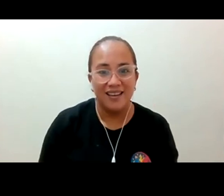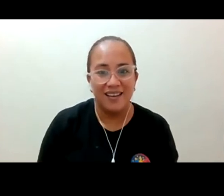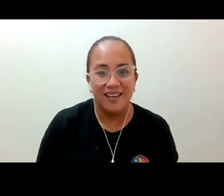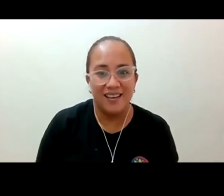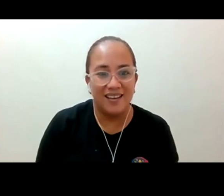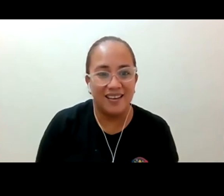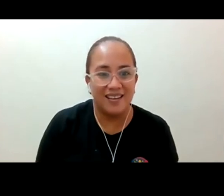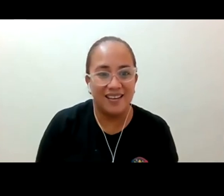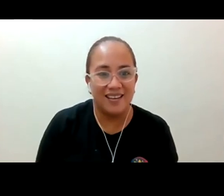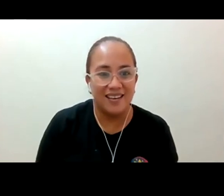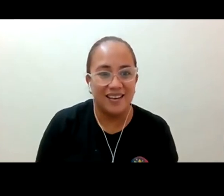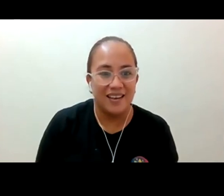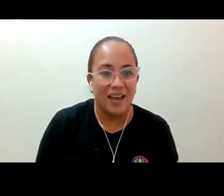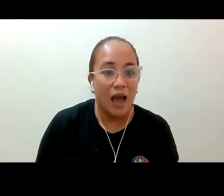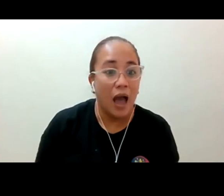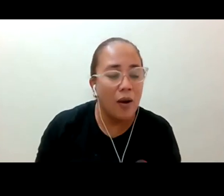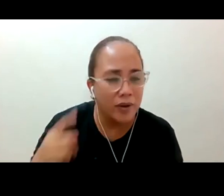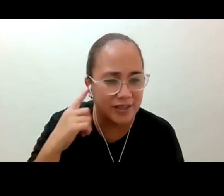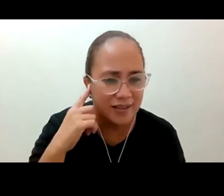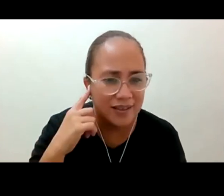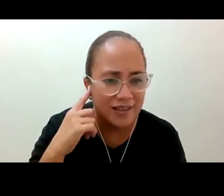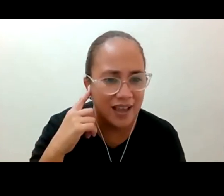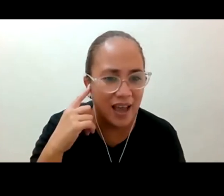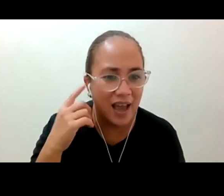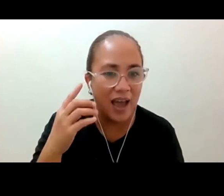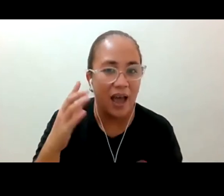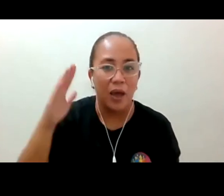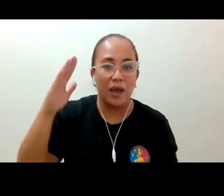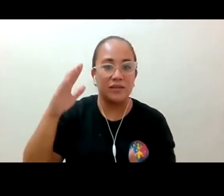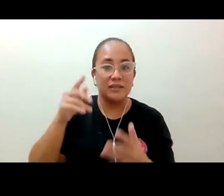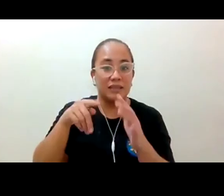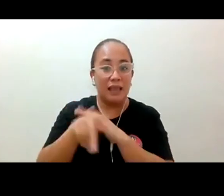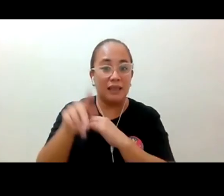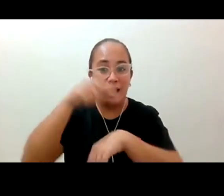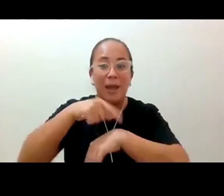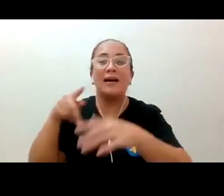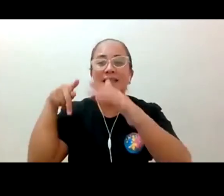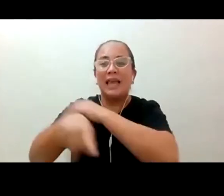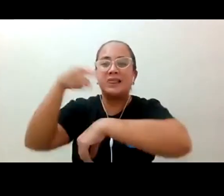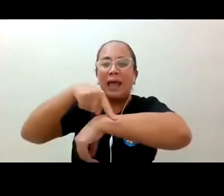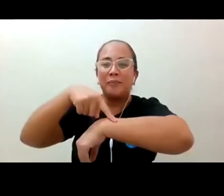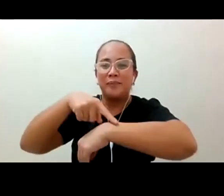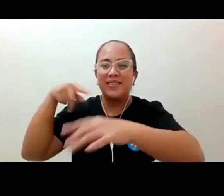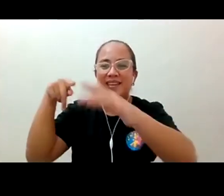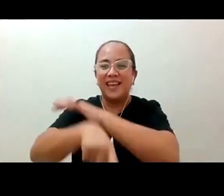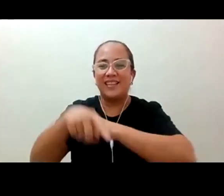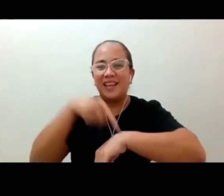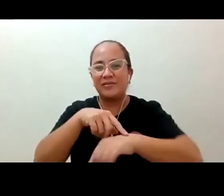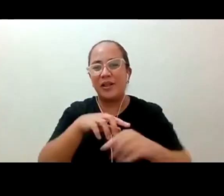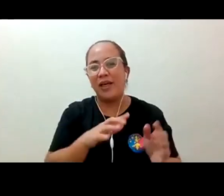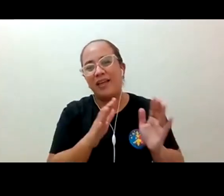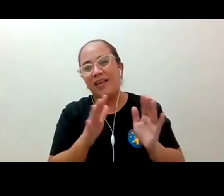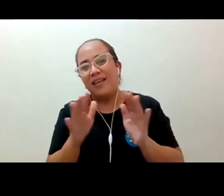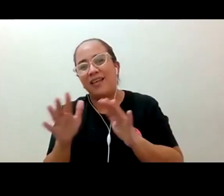It means to kill time. Yes, right. Kill time. It's like sitting on